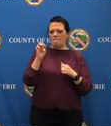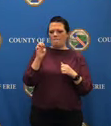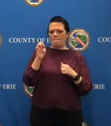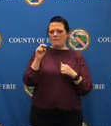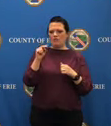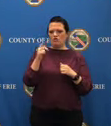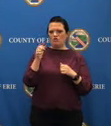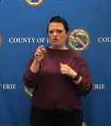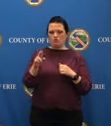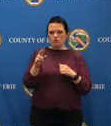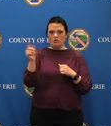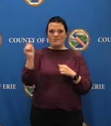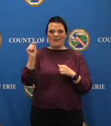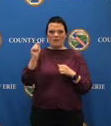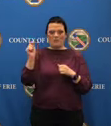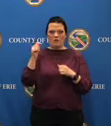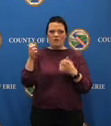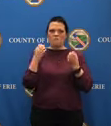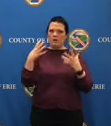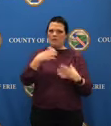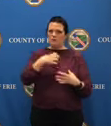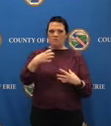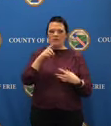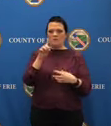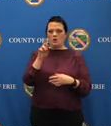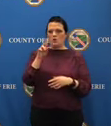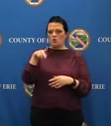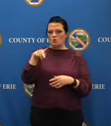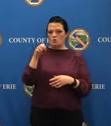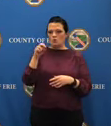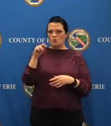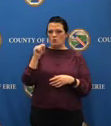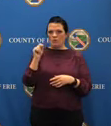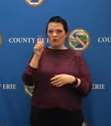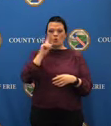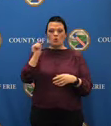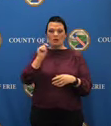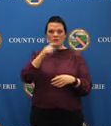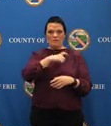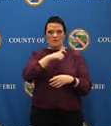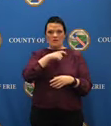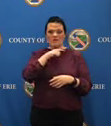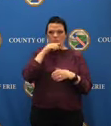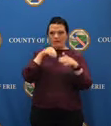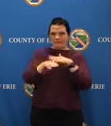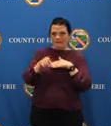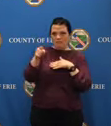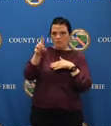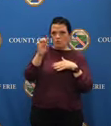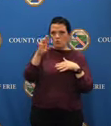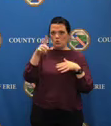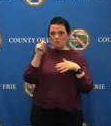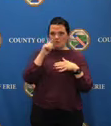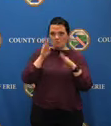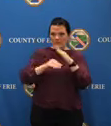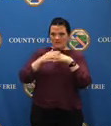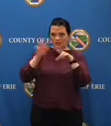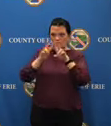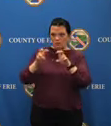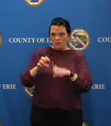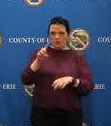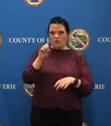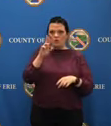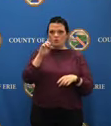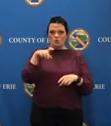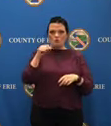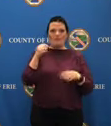lot of complaints regarding DuPont. The town of Tonawanda PD went to DuPont, and based on their analysis, were determined that DuPont